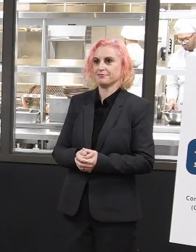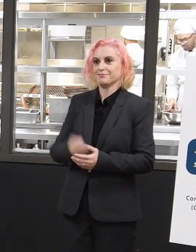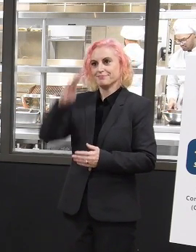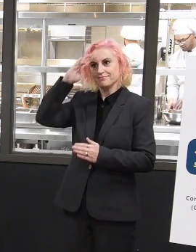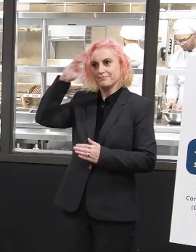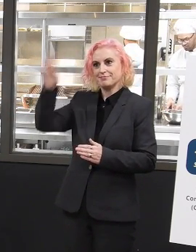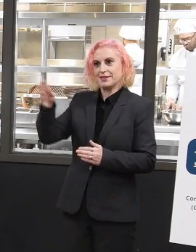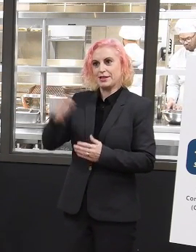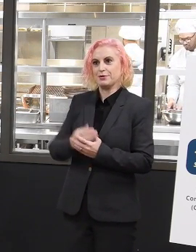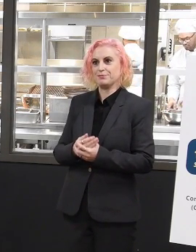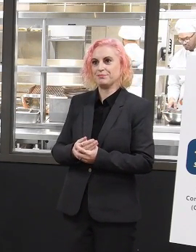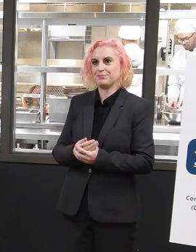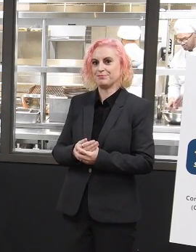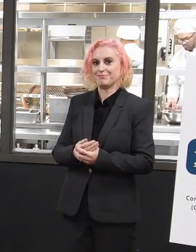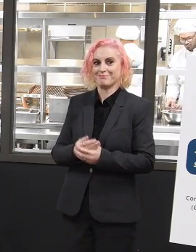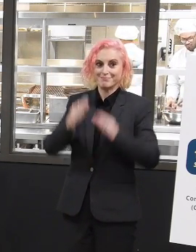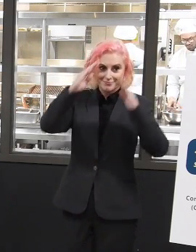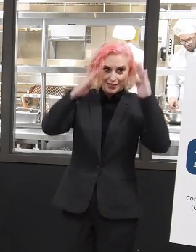Hello.